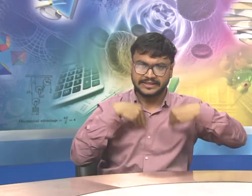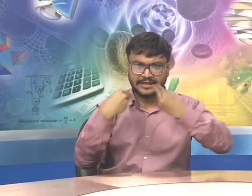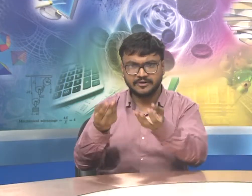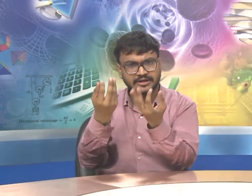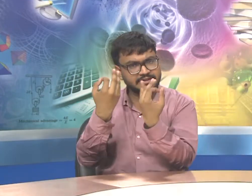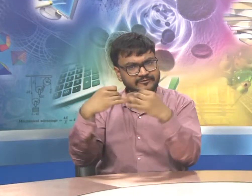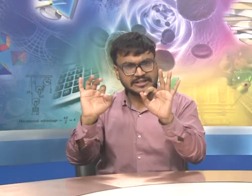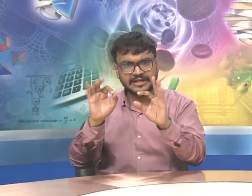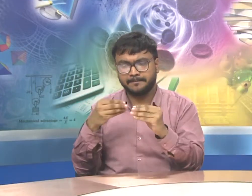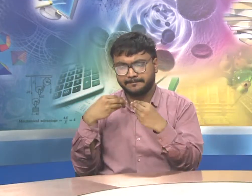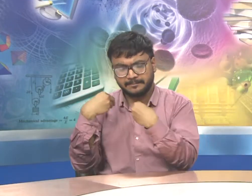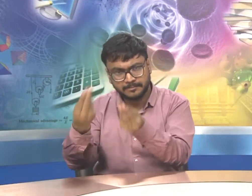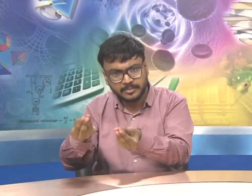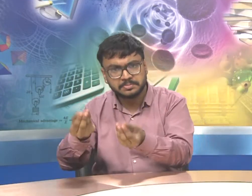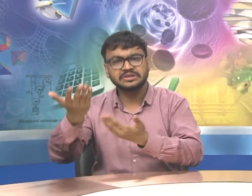fundamental rights.